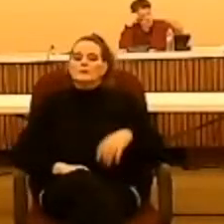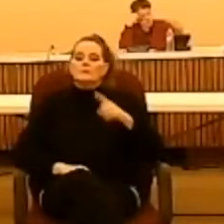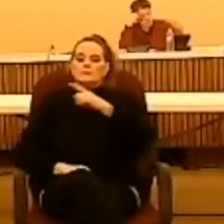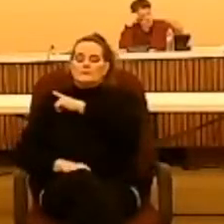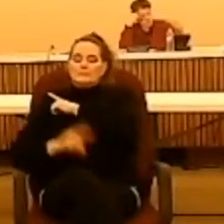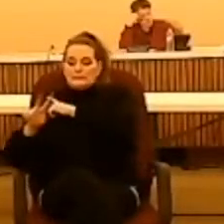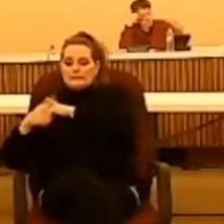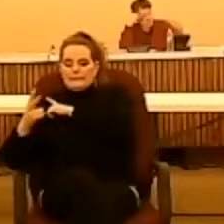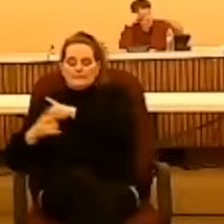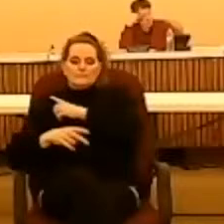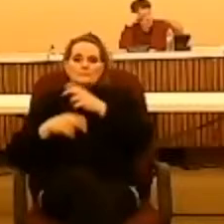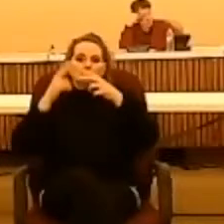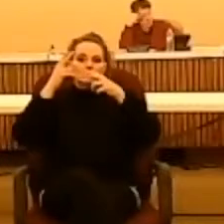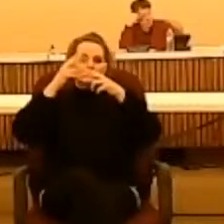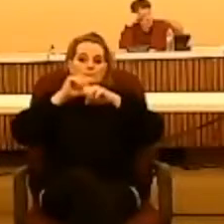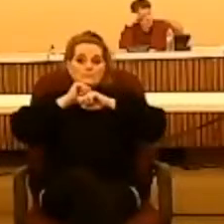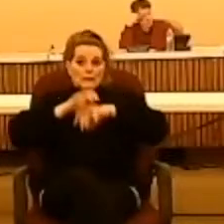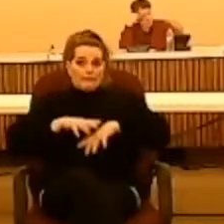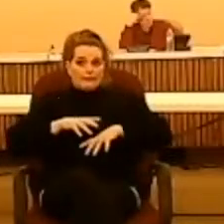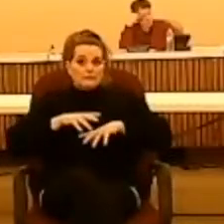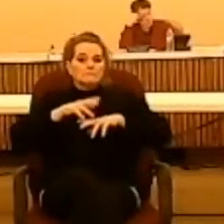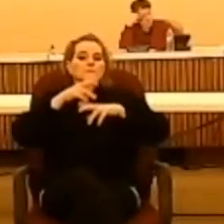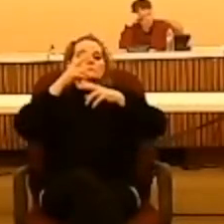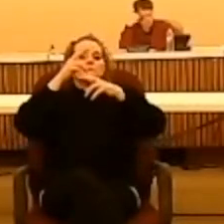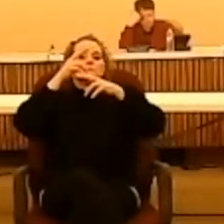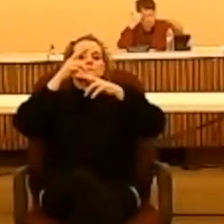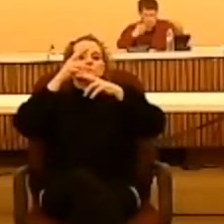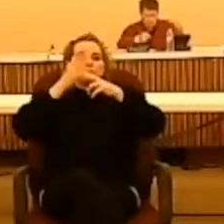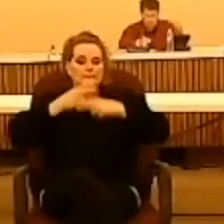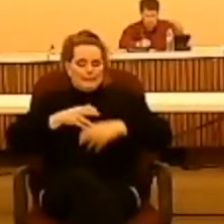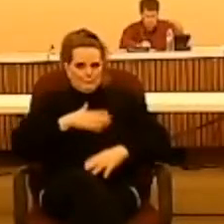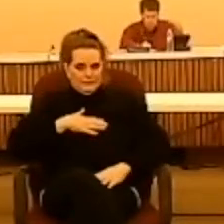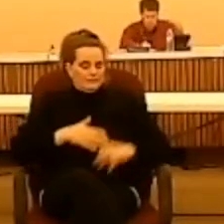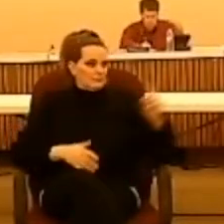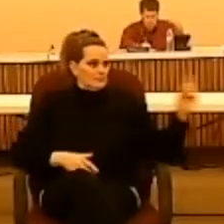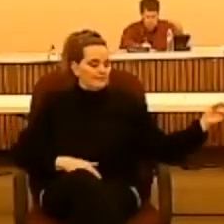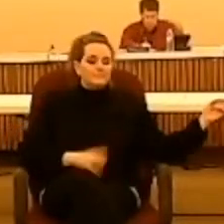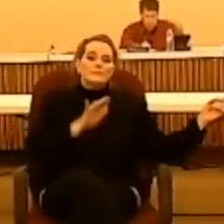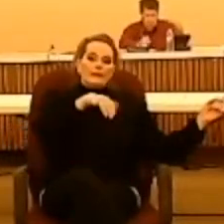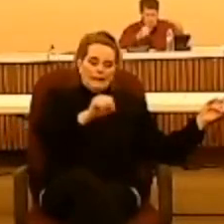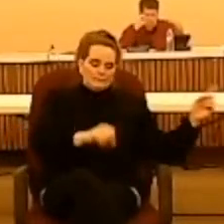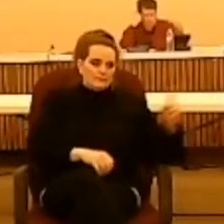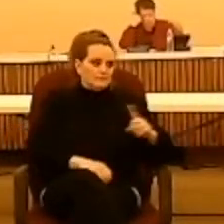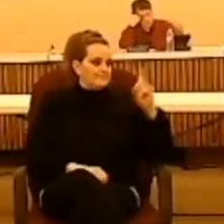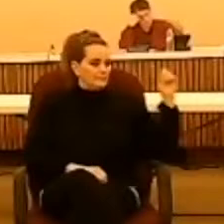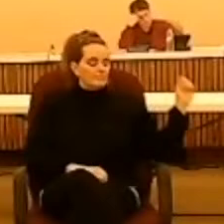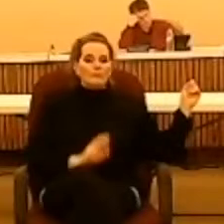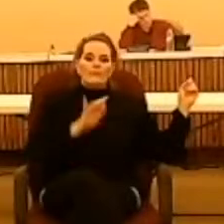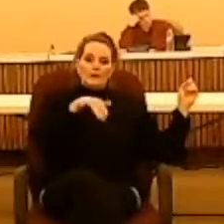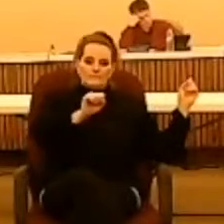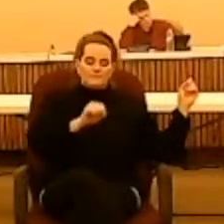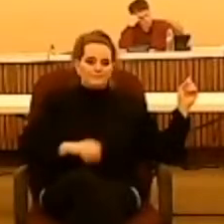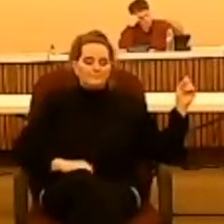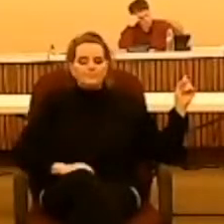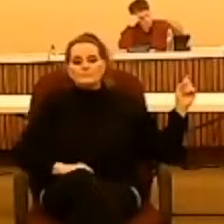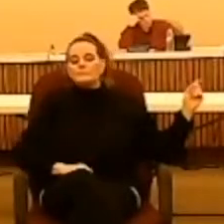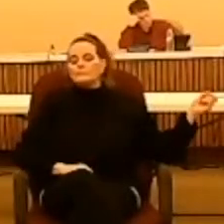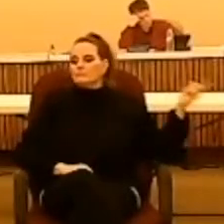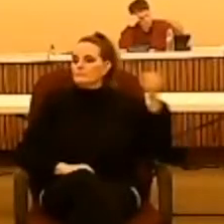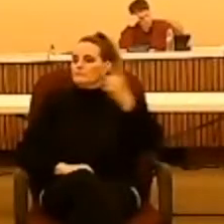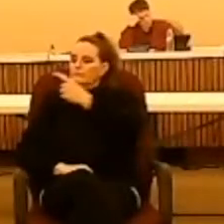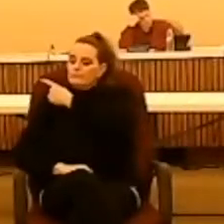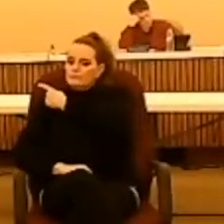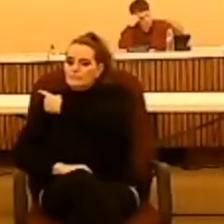Hearing none, please call the roll. Councilmember Barley, Aye. Councilmember Stafford. Aye.